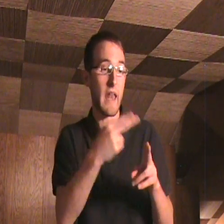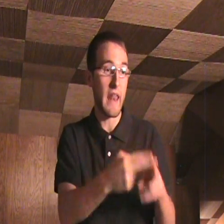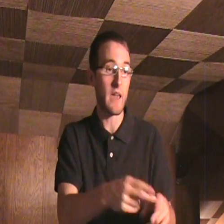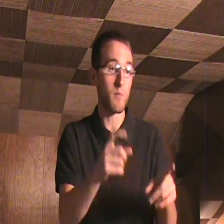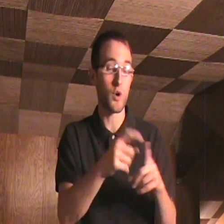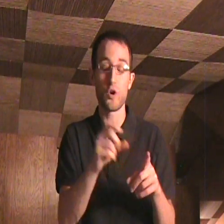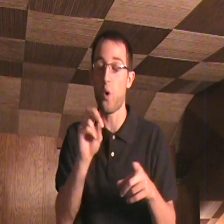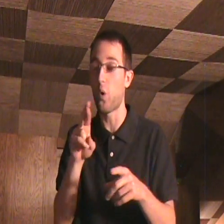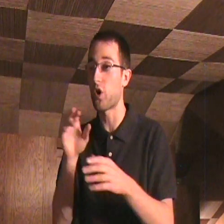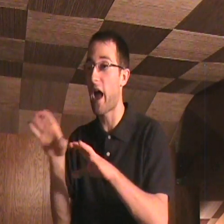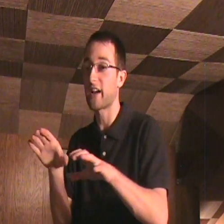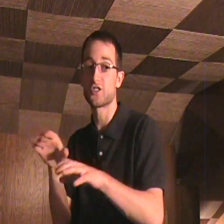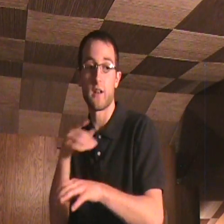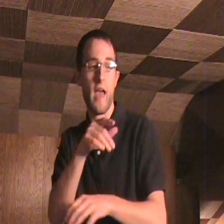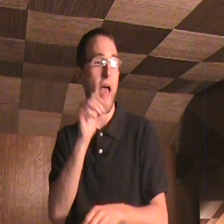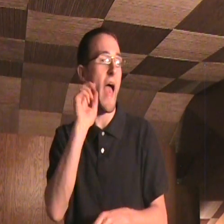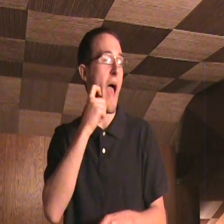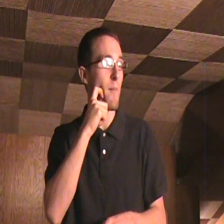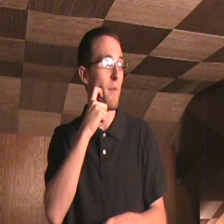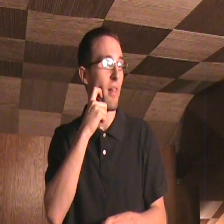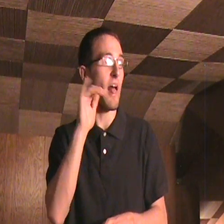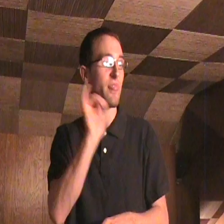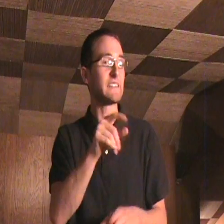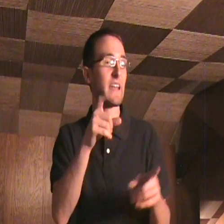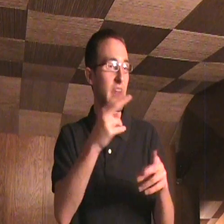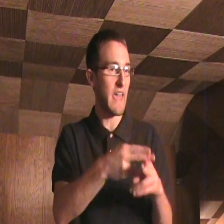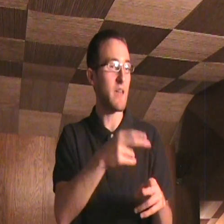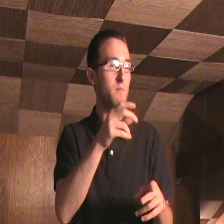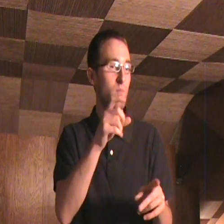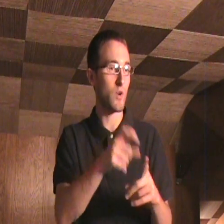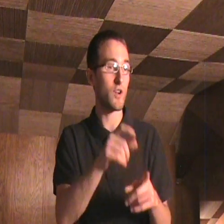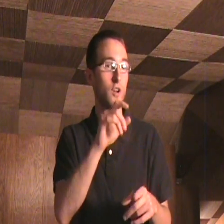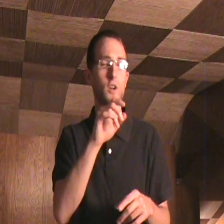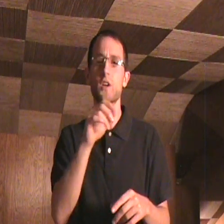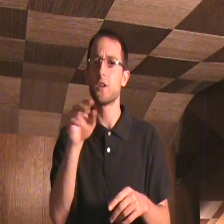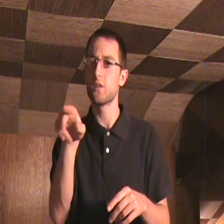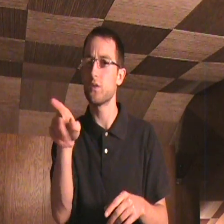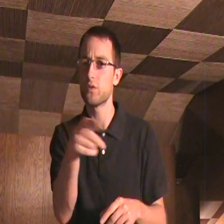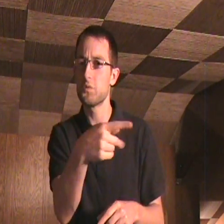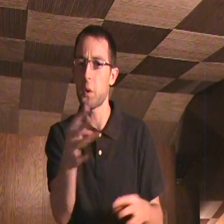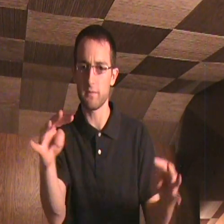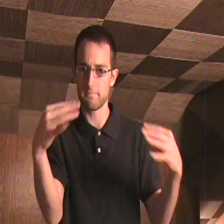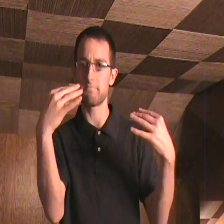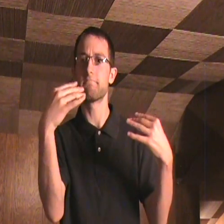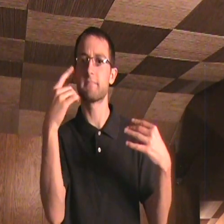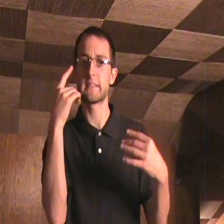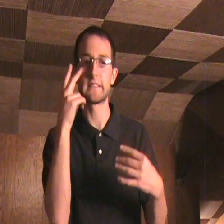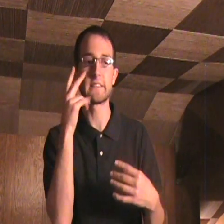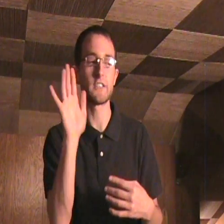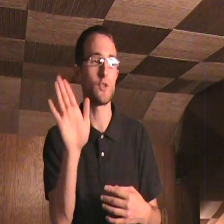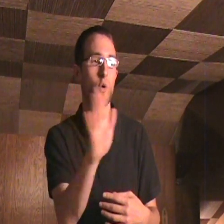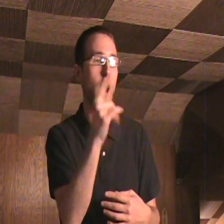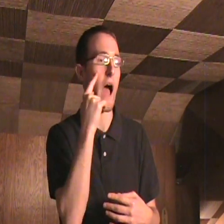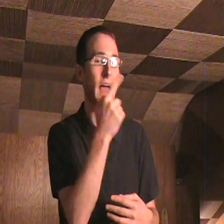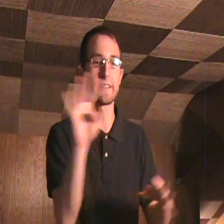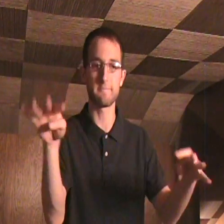a naming word? Naming. Excellent. Can I see everybody's eyes up this way? Thanks, Anthony. Turn your whole body this way. That'll help you see